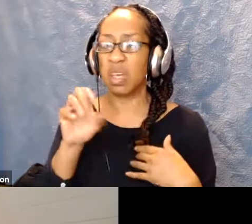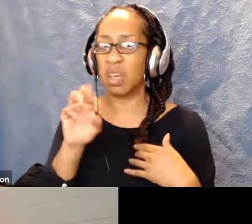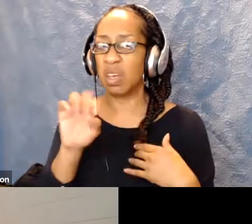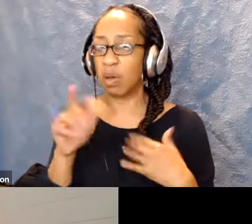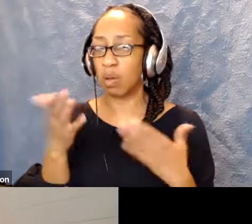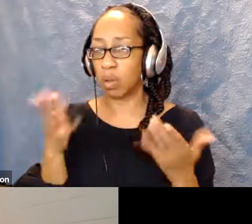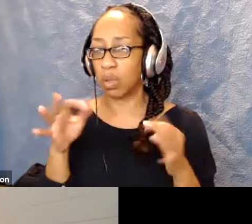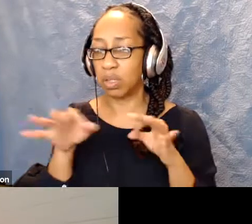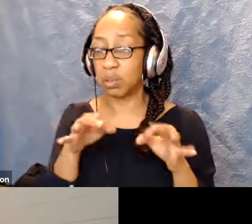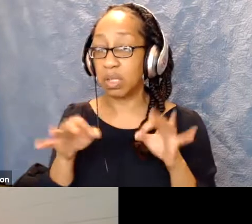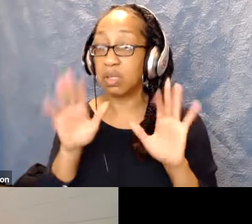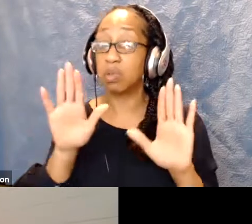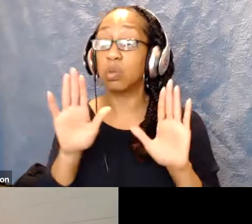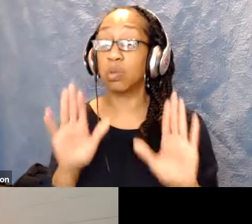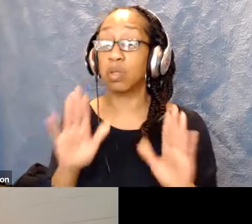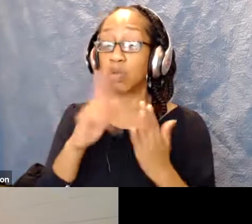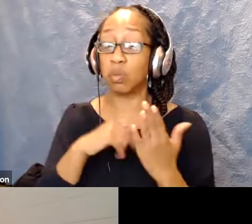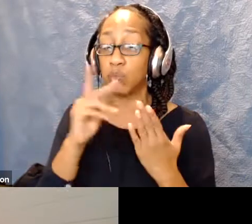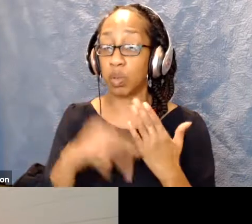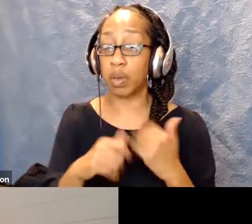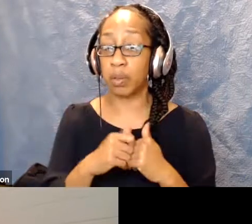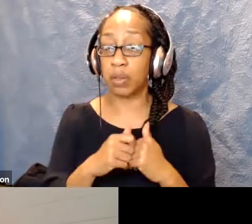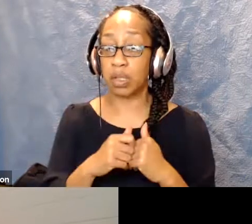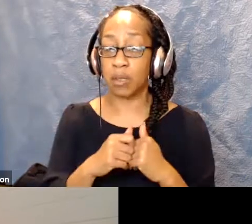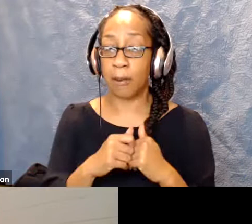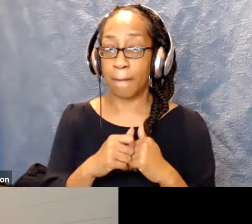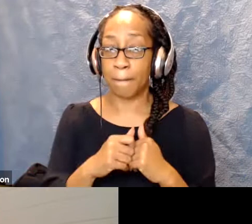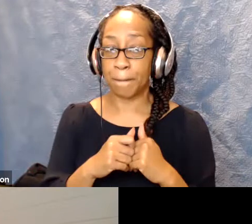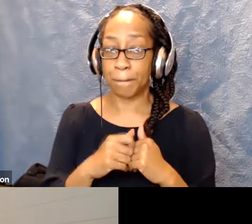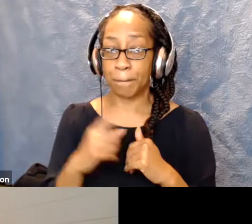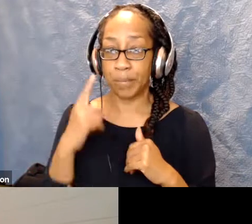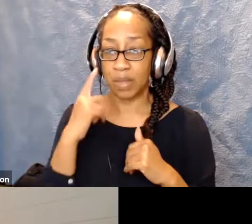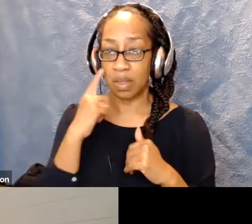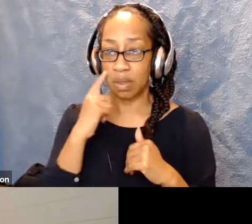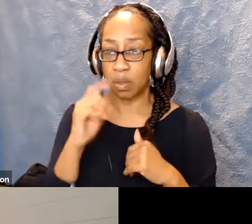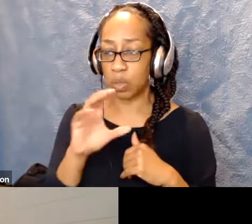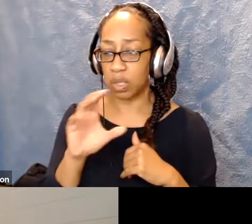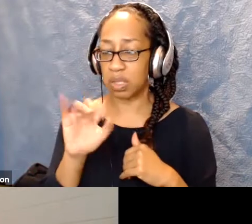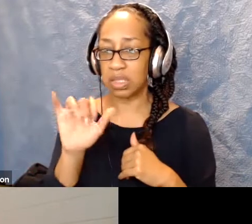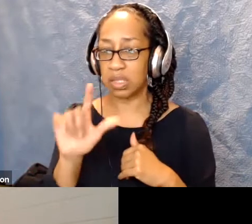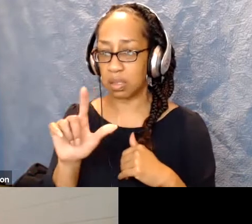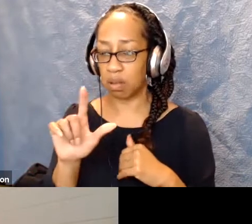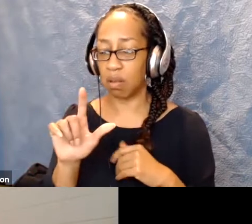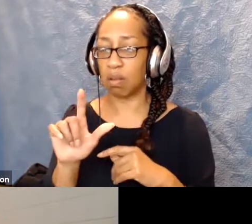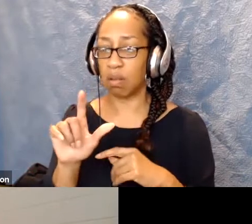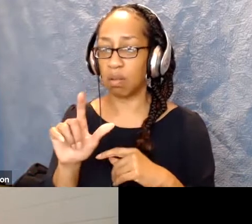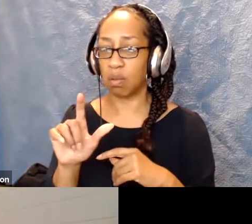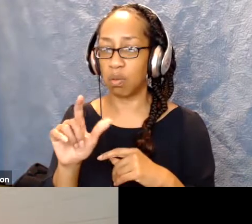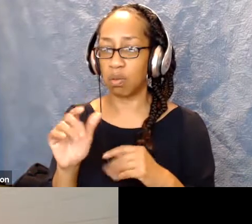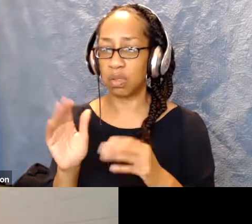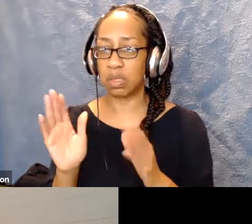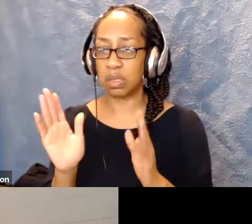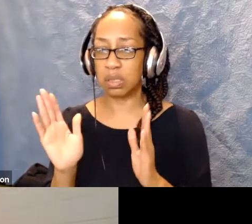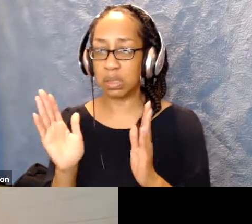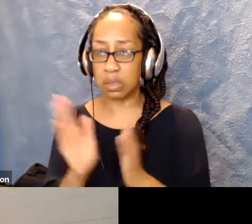wonderful programs. I think that with SILS having a smaller